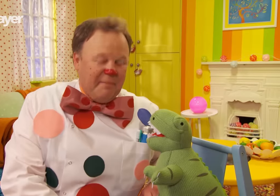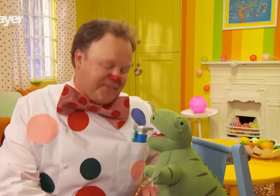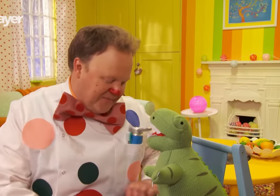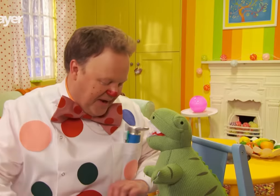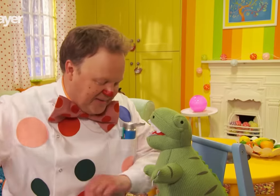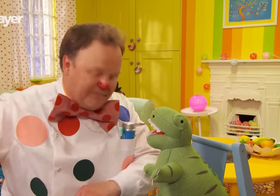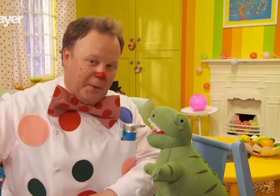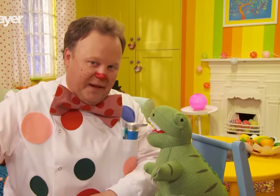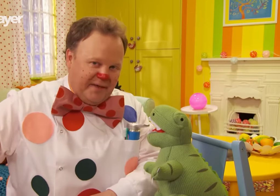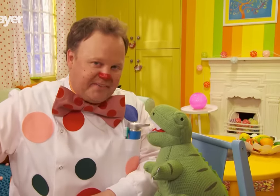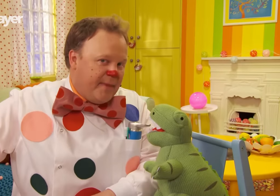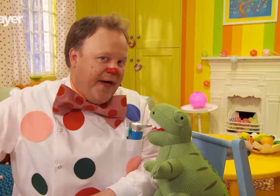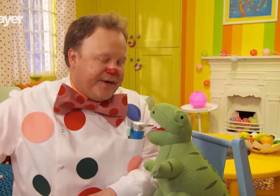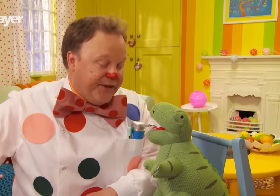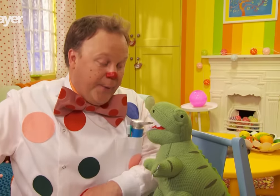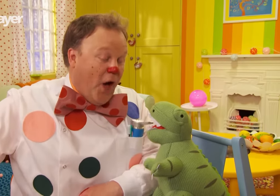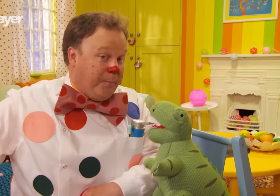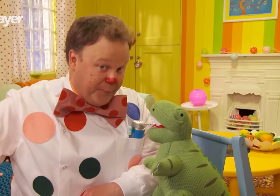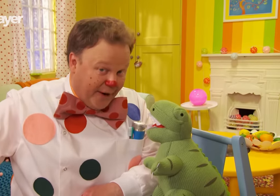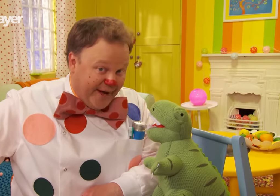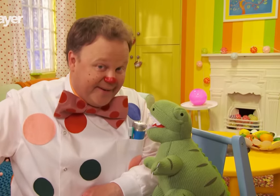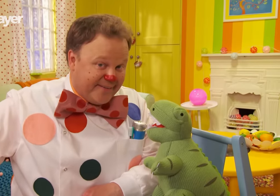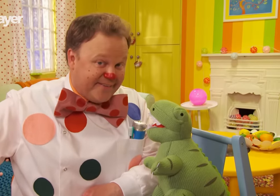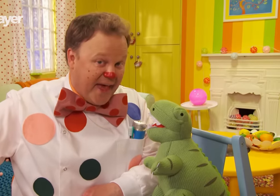Mr. Rex, if you please, could you open wide and say,